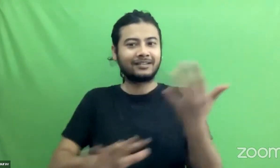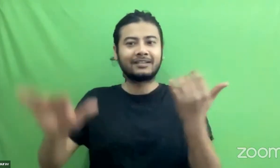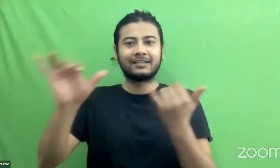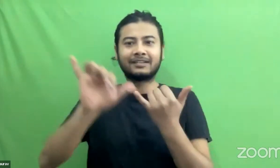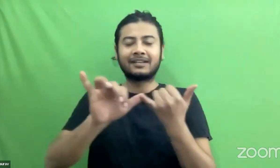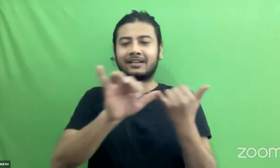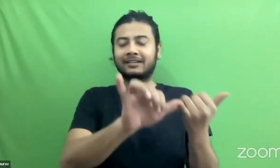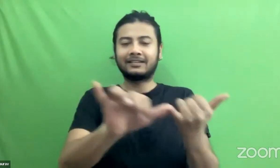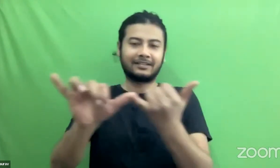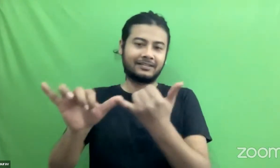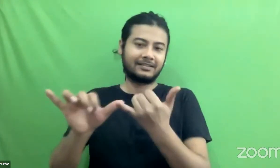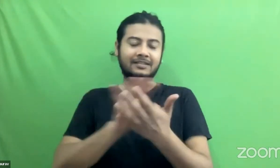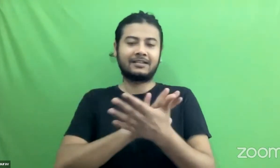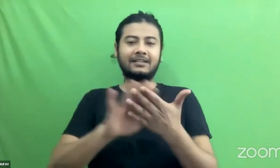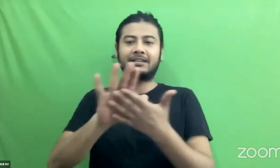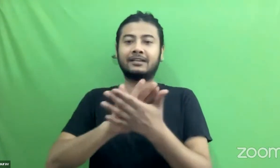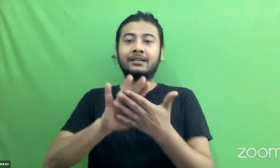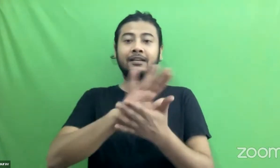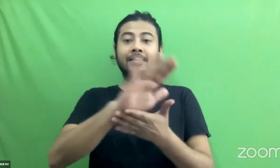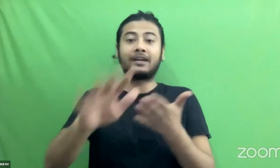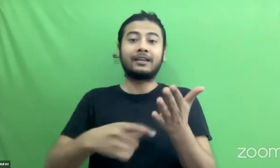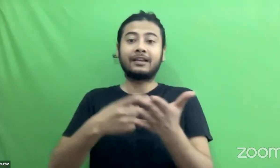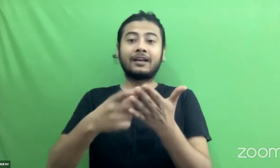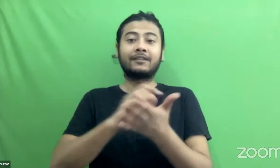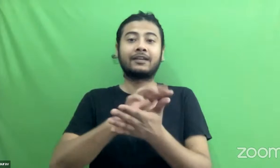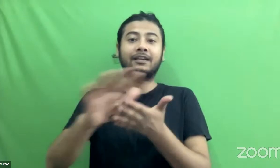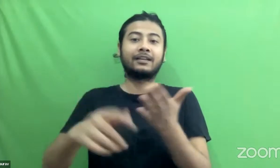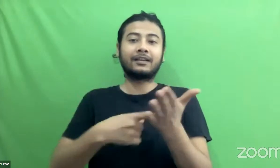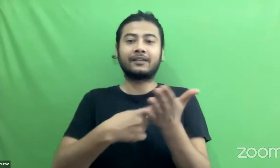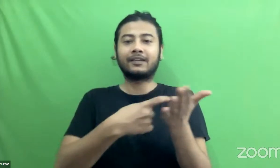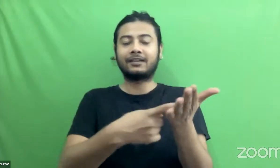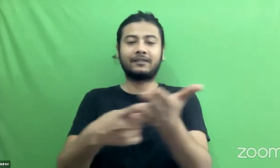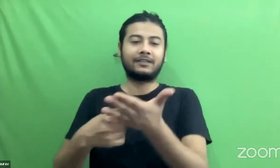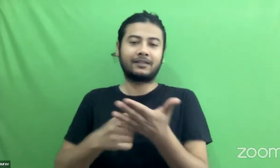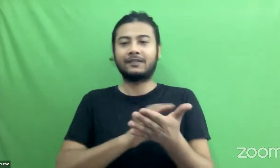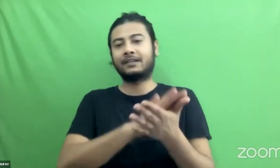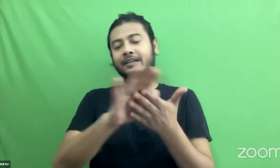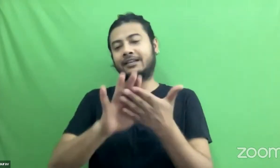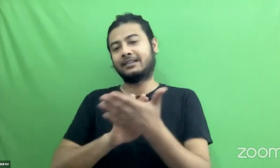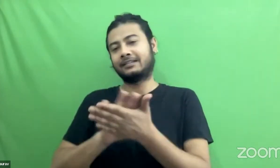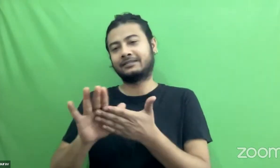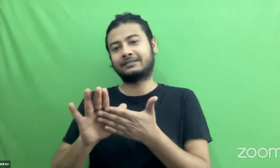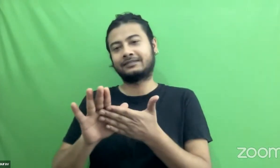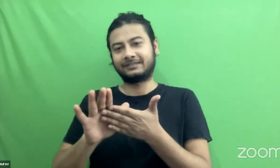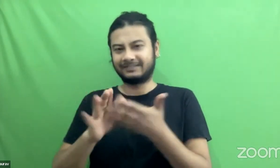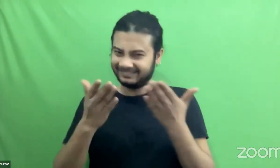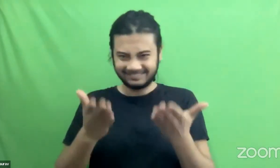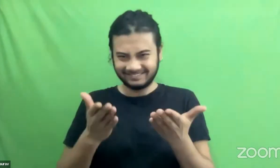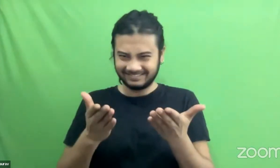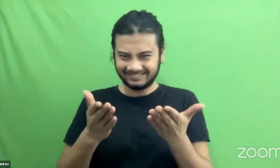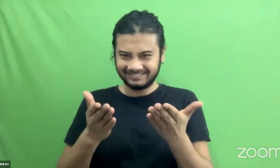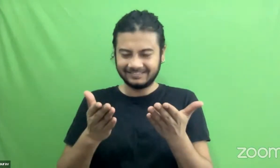Rama, Rama Rama, Hare Hare. Right? So this is the mantra. Now, what is the meaning of this